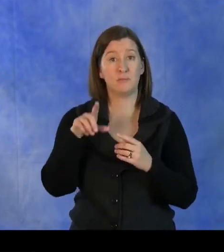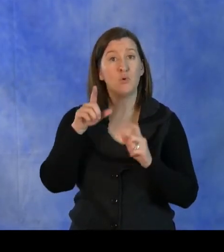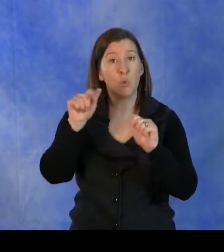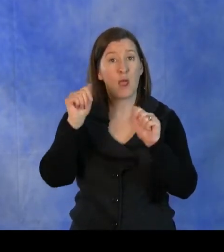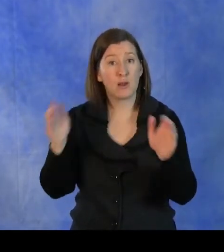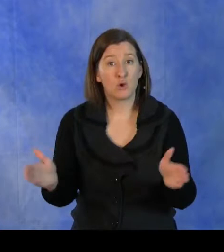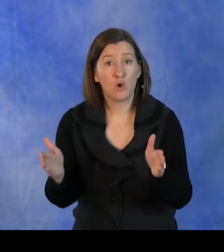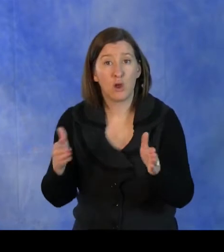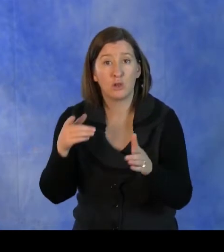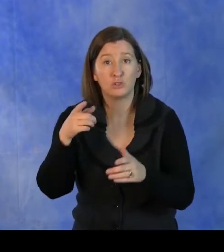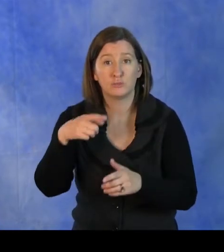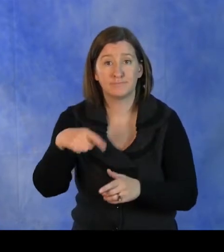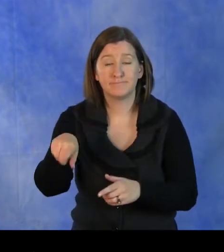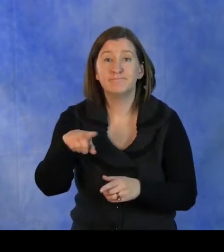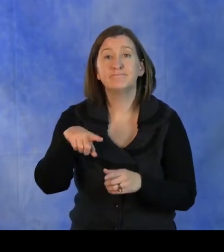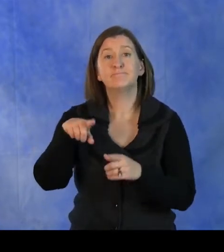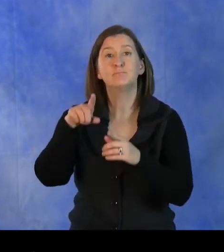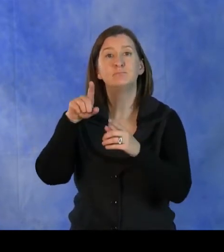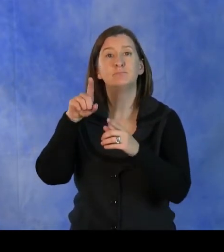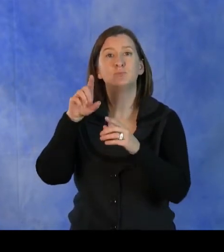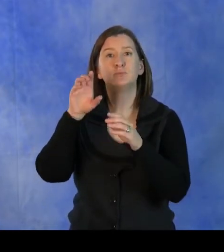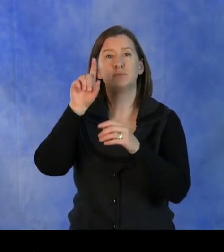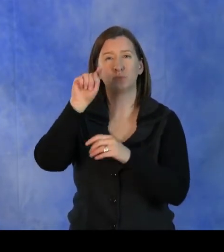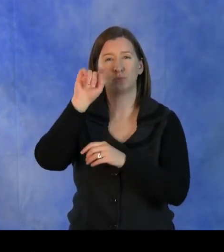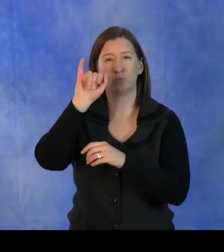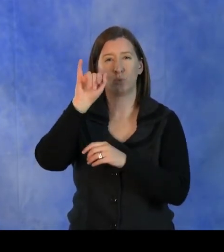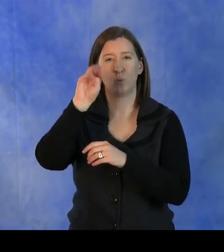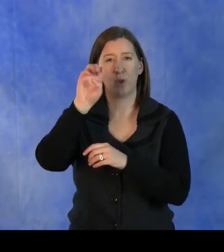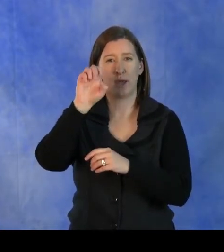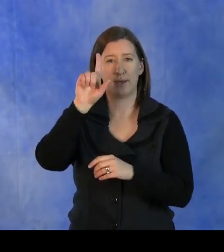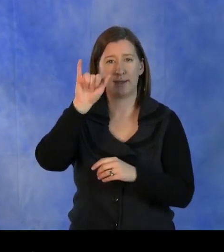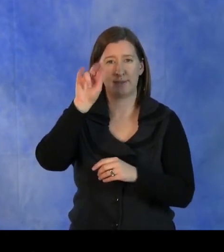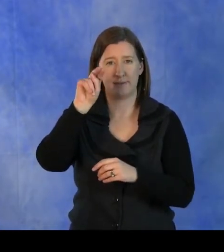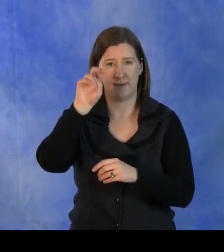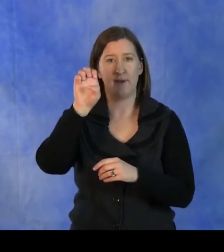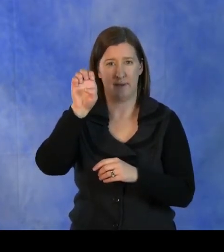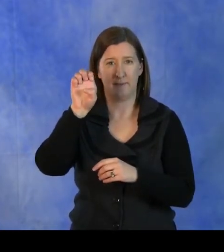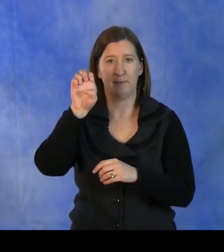If you have an older student, you can encourage them